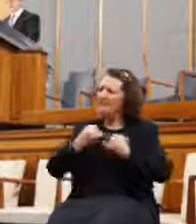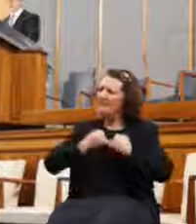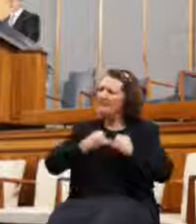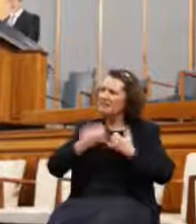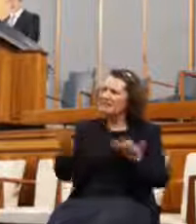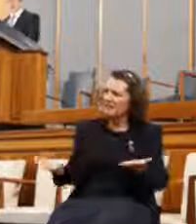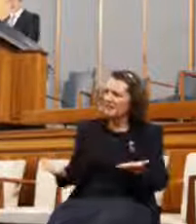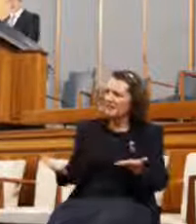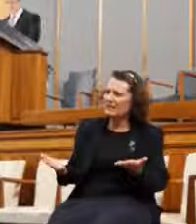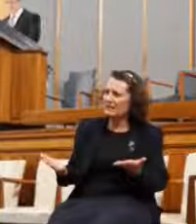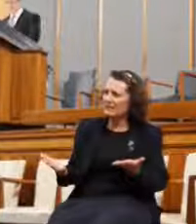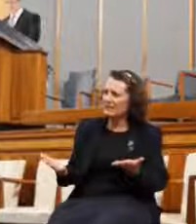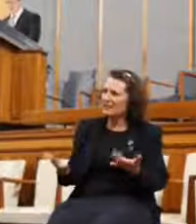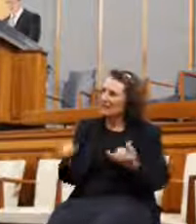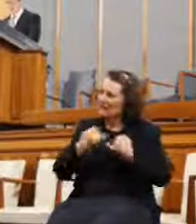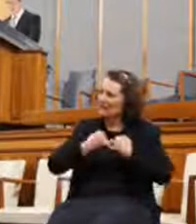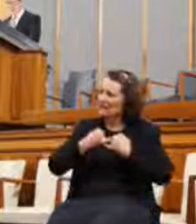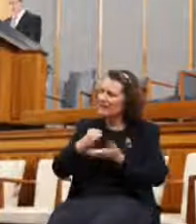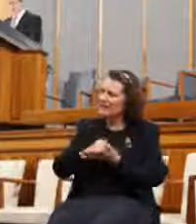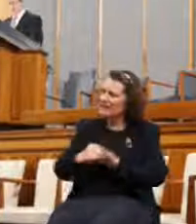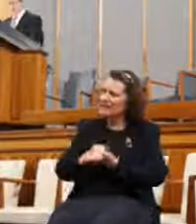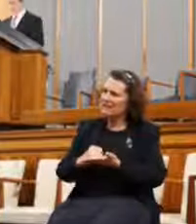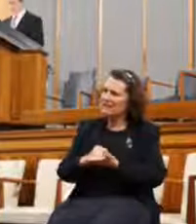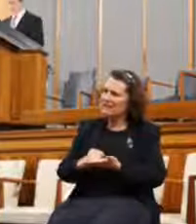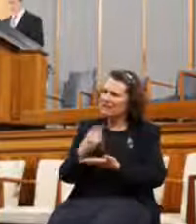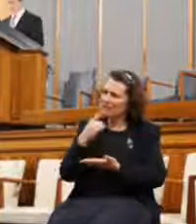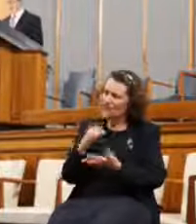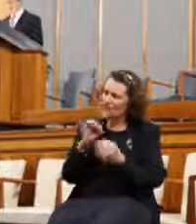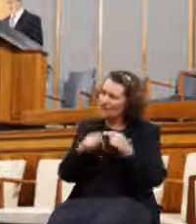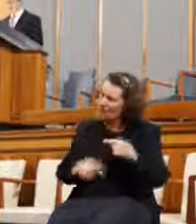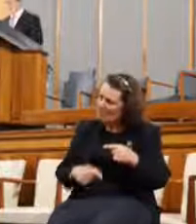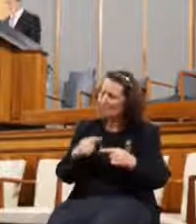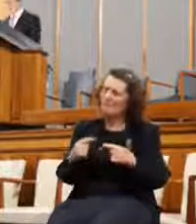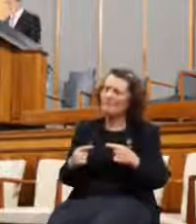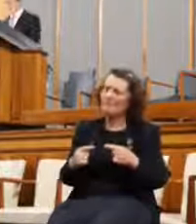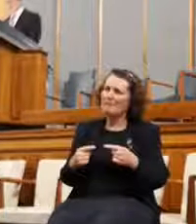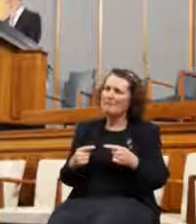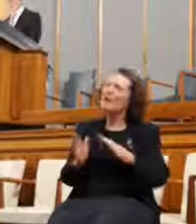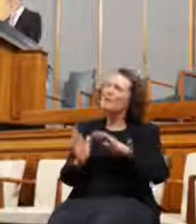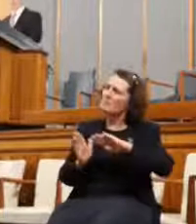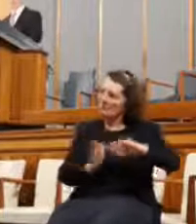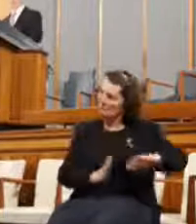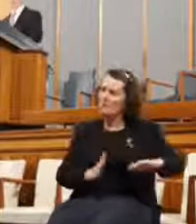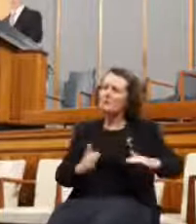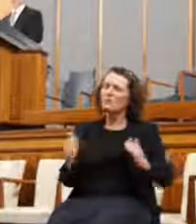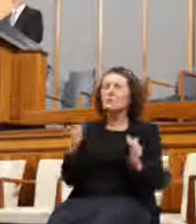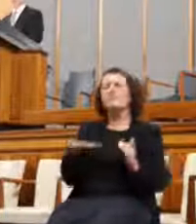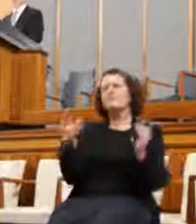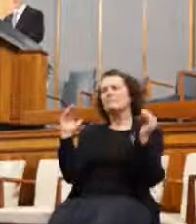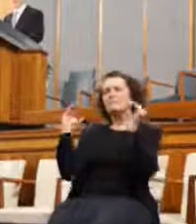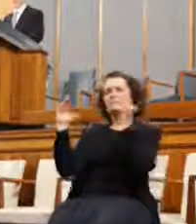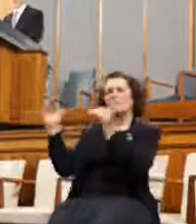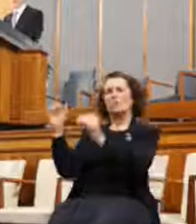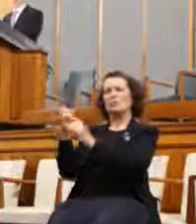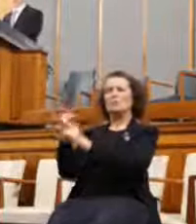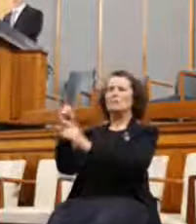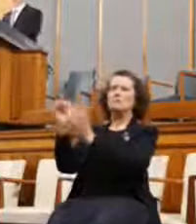Oh, dear friends, let me come to the Lord Jesus Christ. The amazing and the astonishing